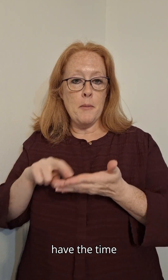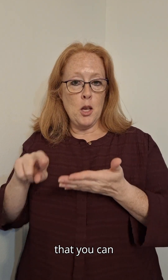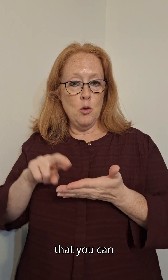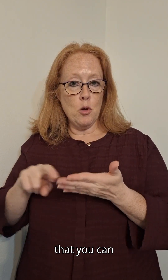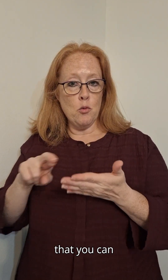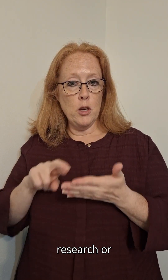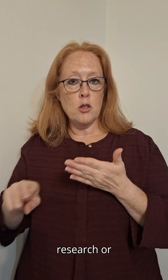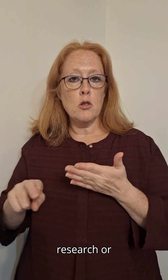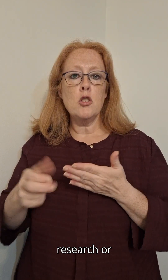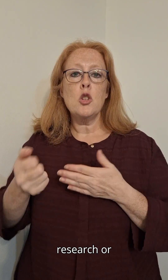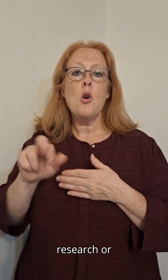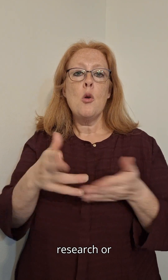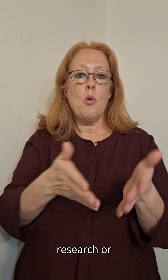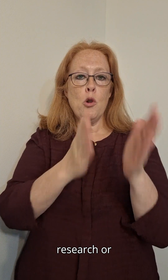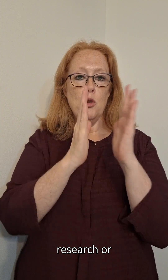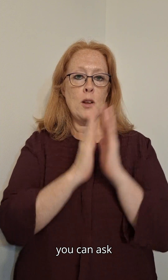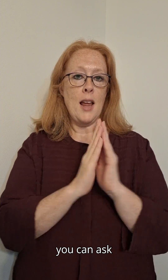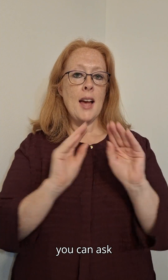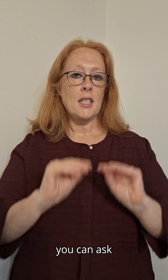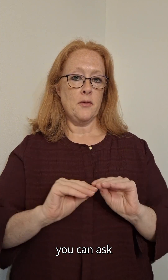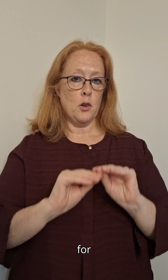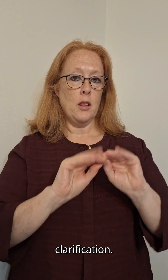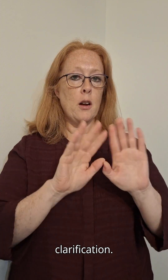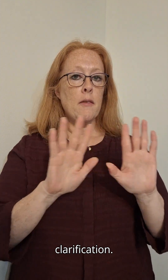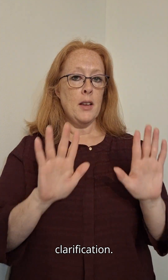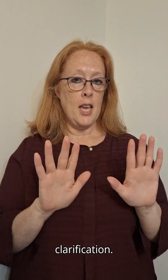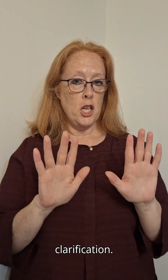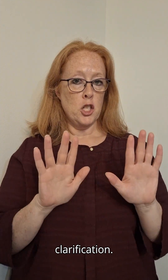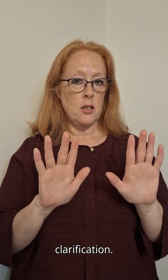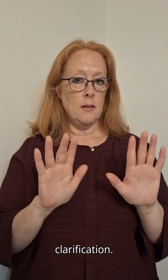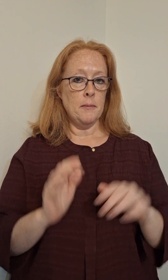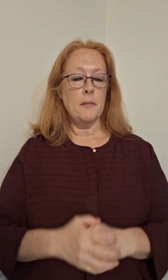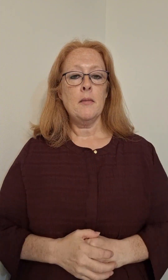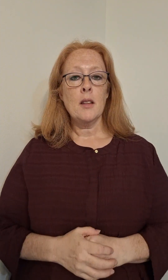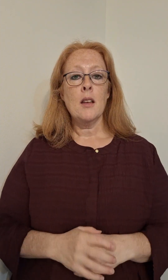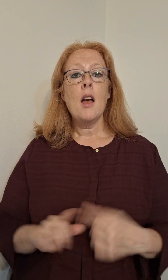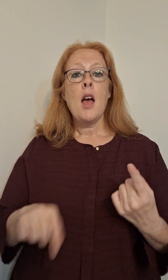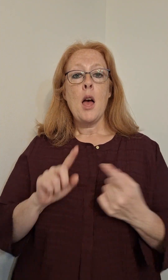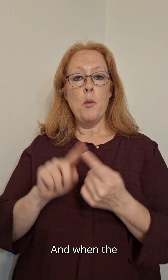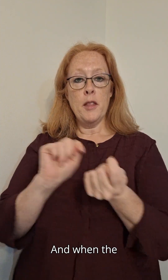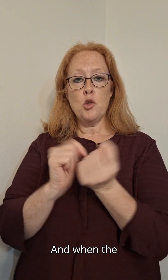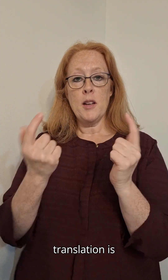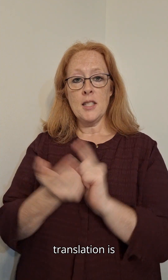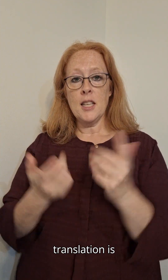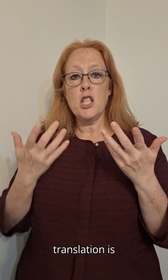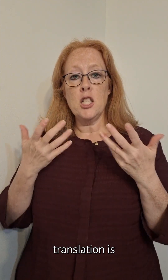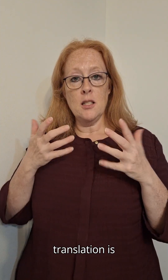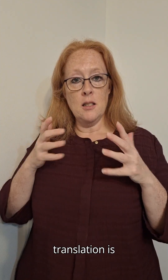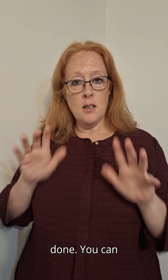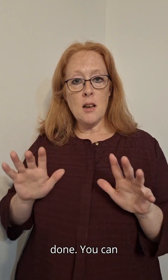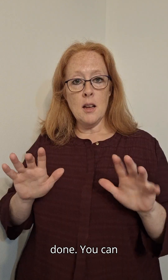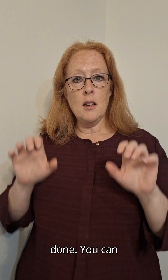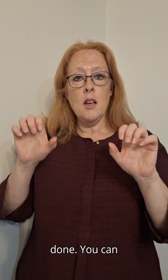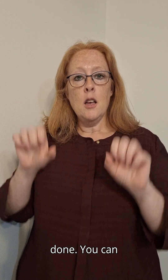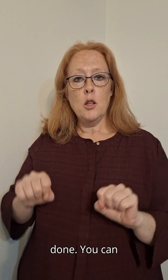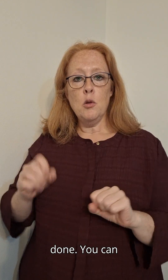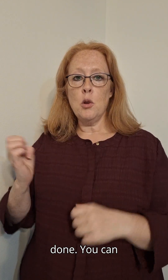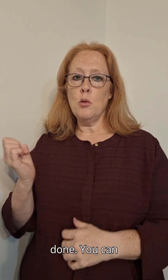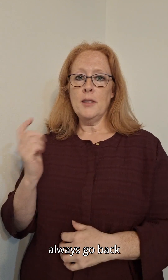that you can research or you can ask for clarification. And when the translation is done, you can always